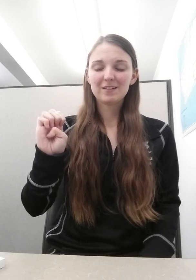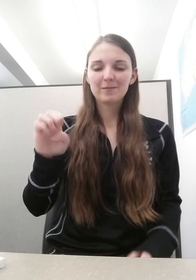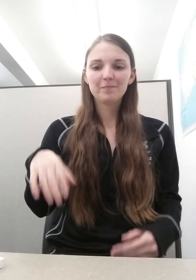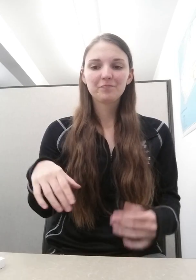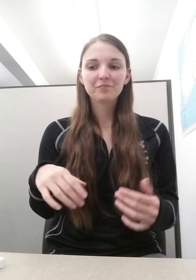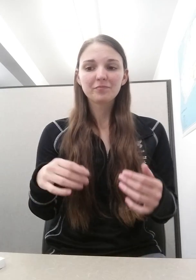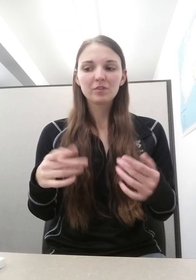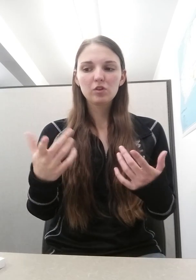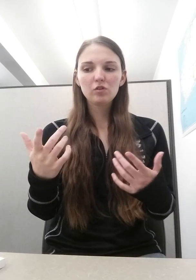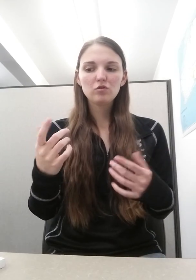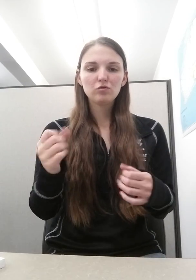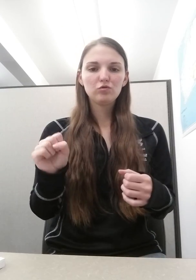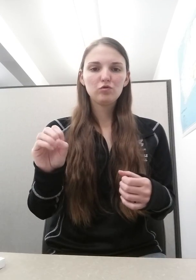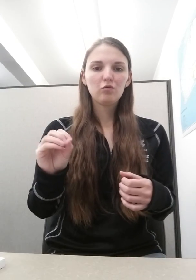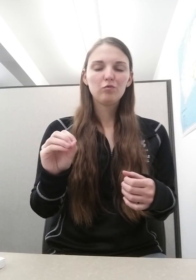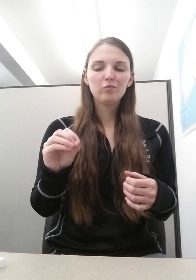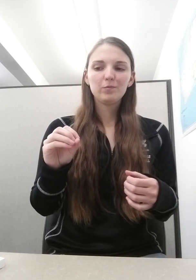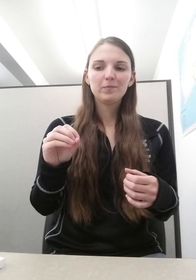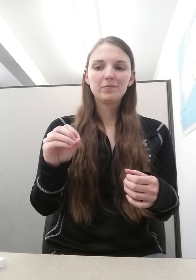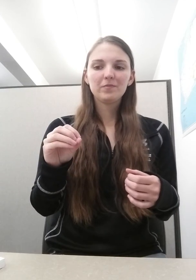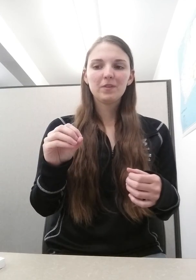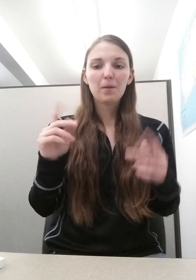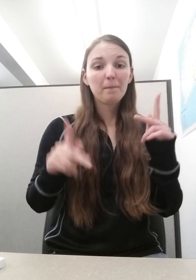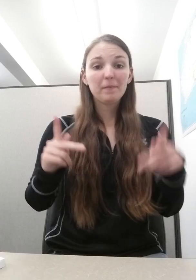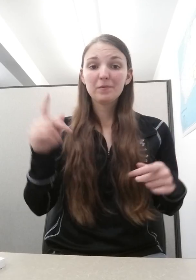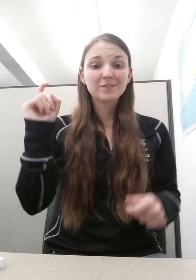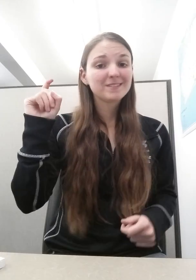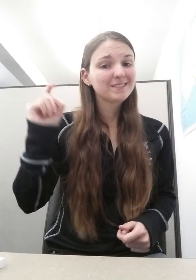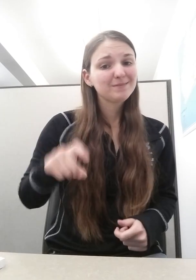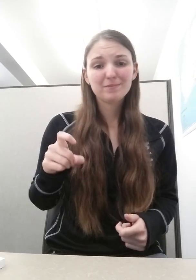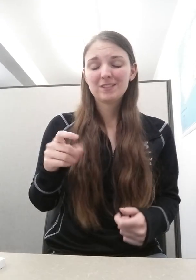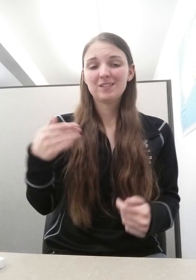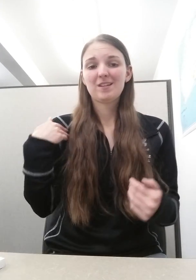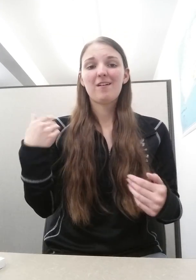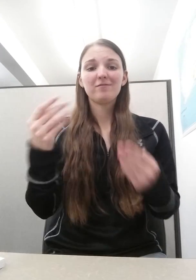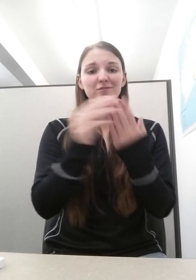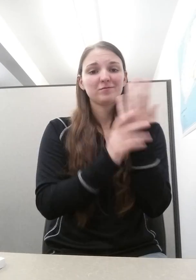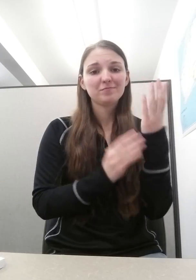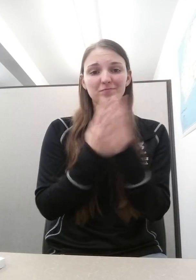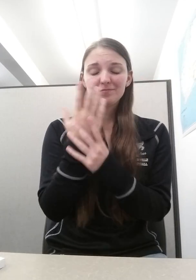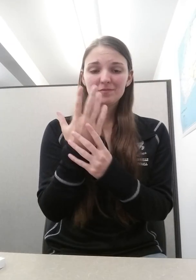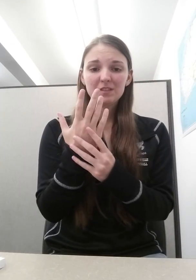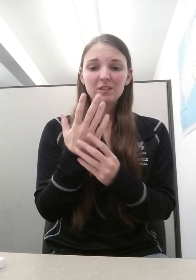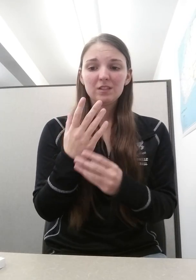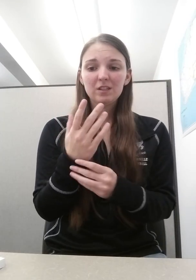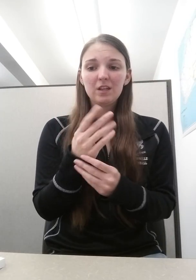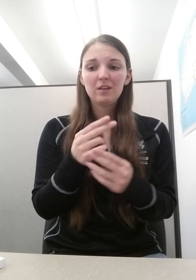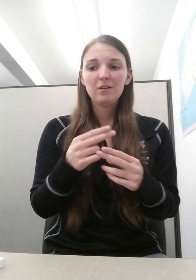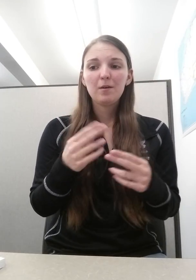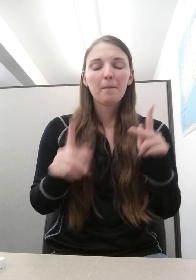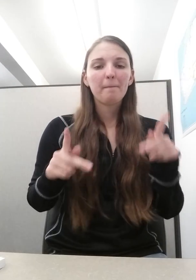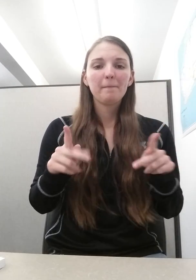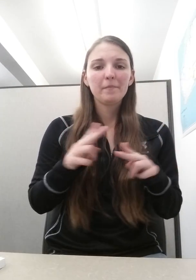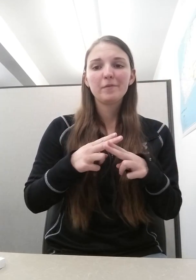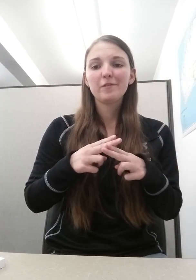glover. That means he made gloves out of the finest lamb skin, and they were white as snow.